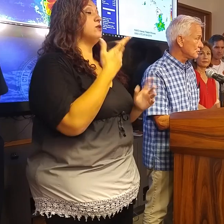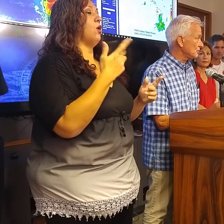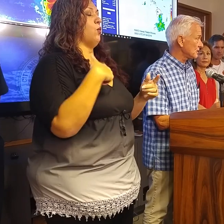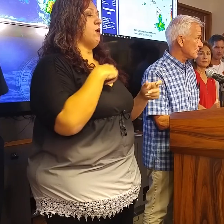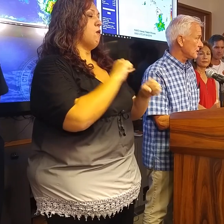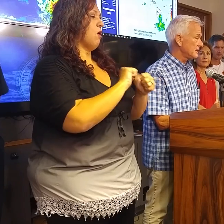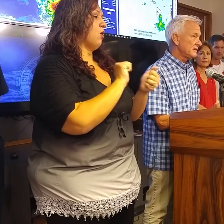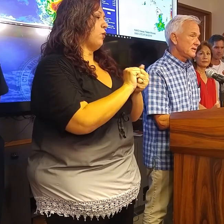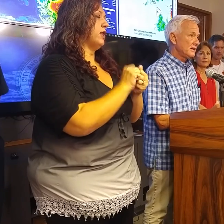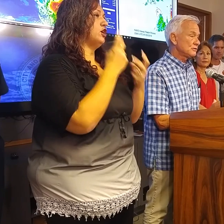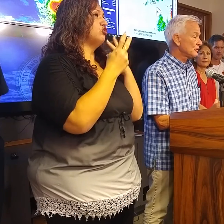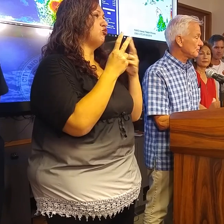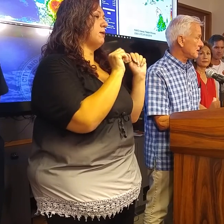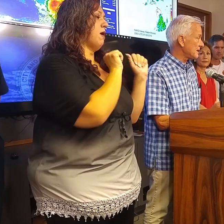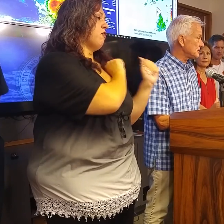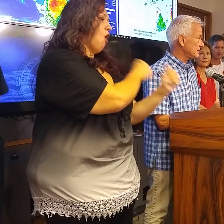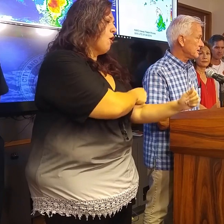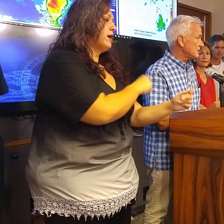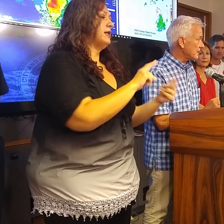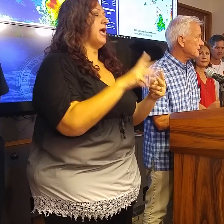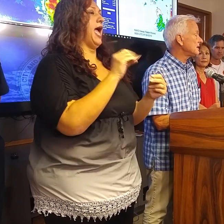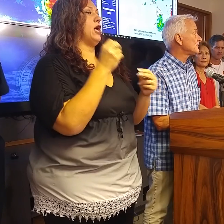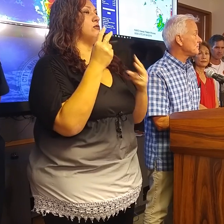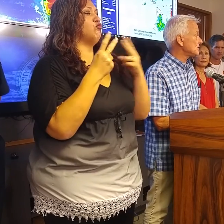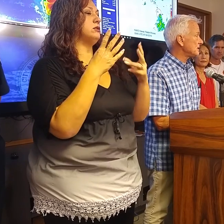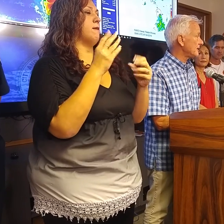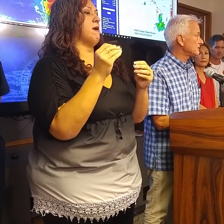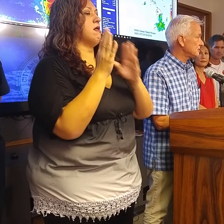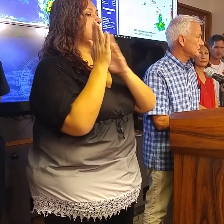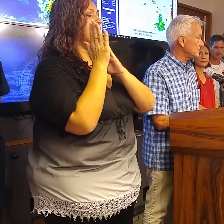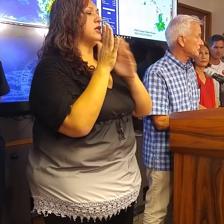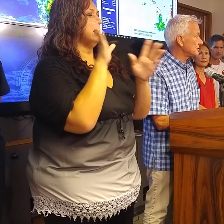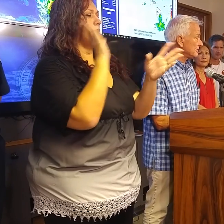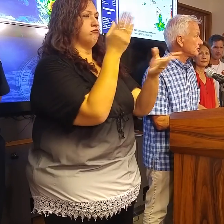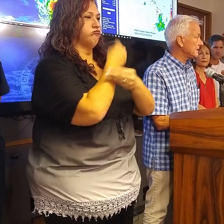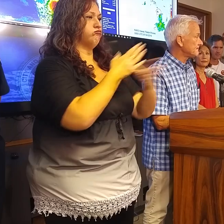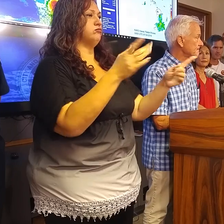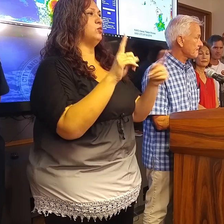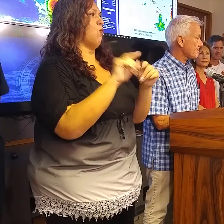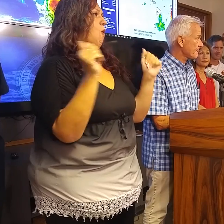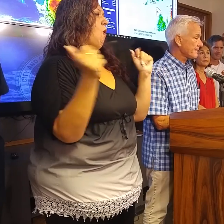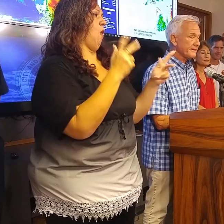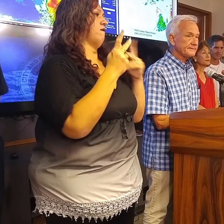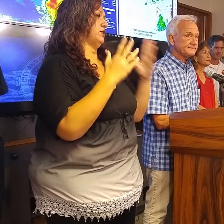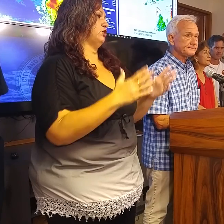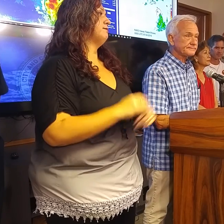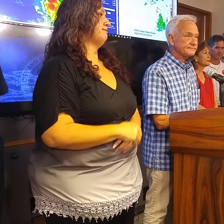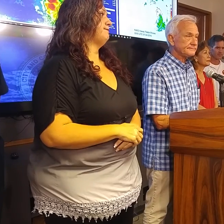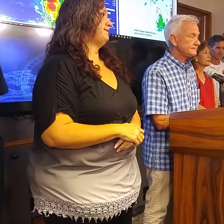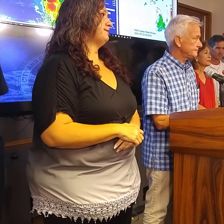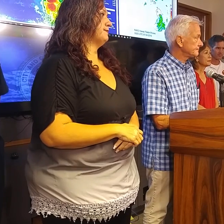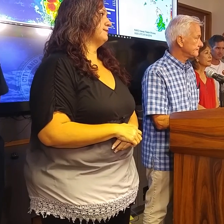through the Tourism Authority and Tourism and Lodging, they're getting the information out to the visitor industry.